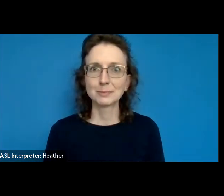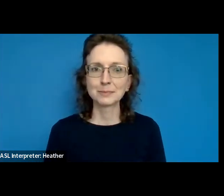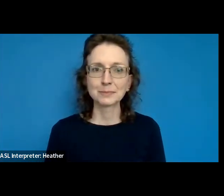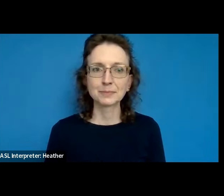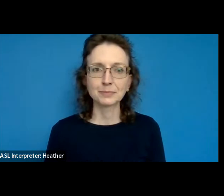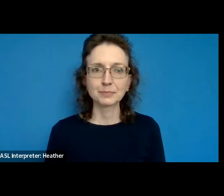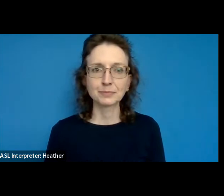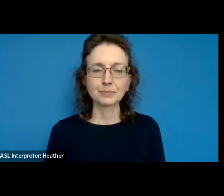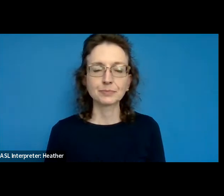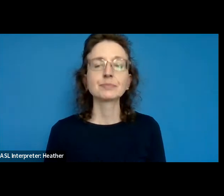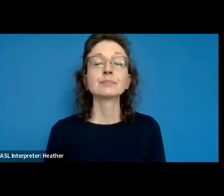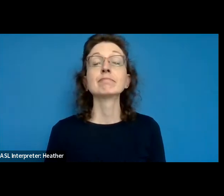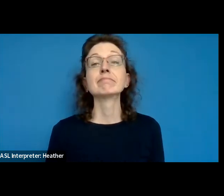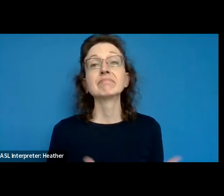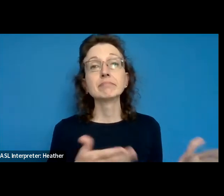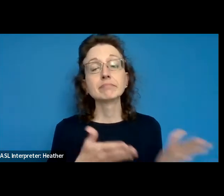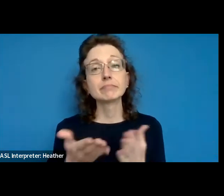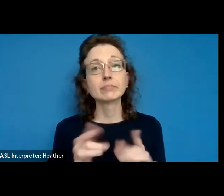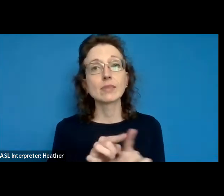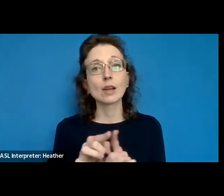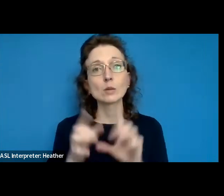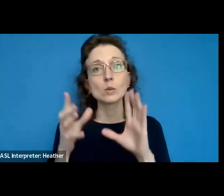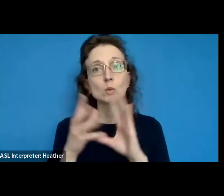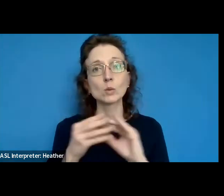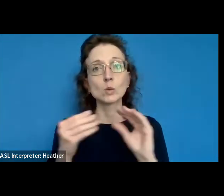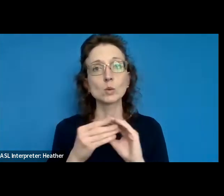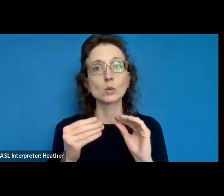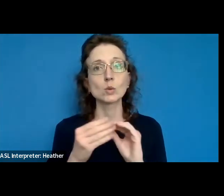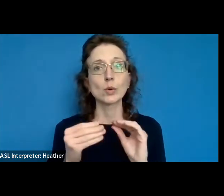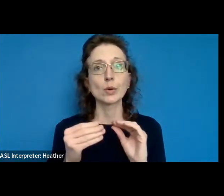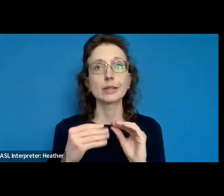We also have stories about